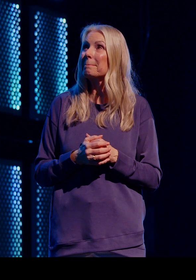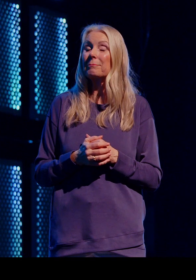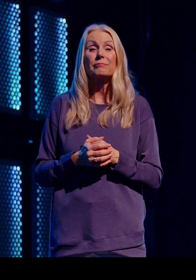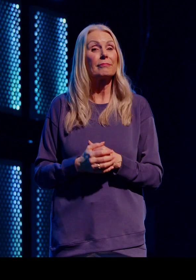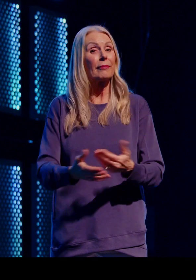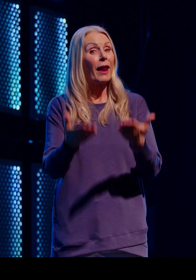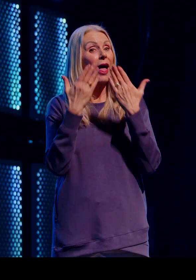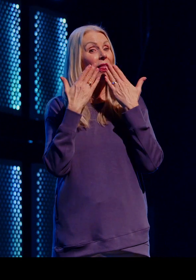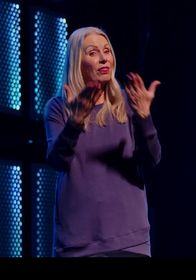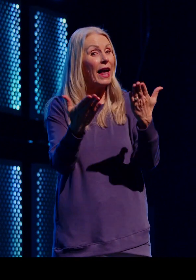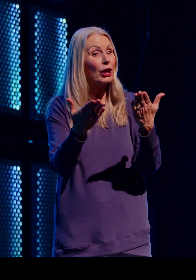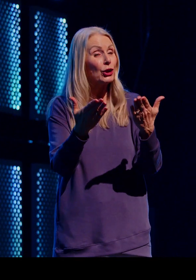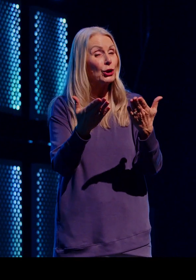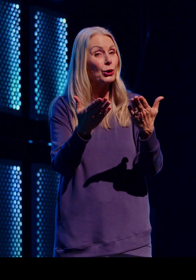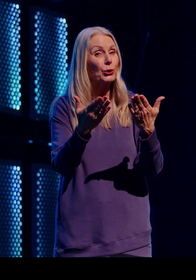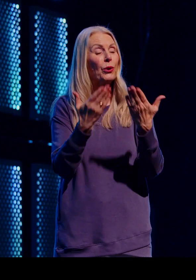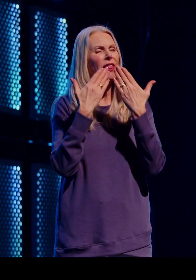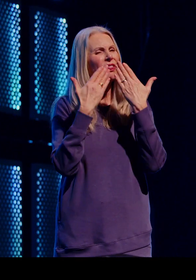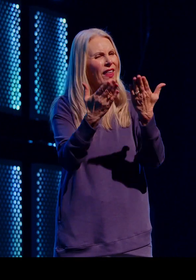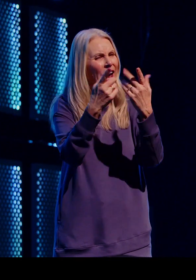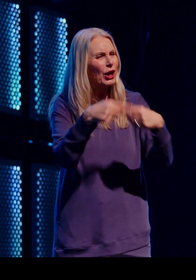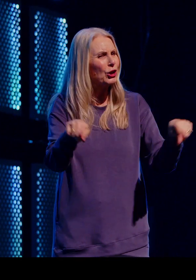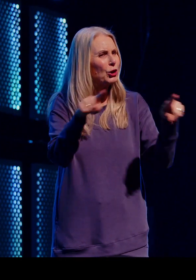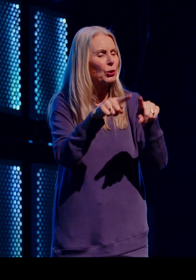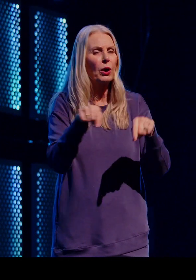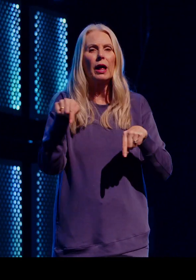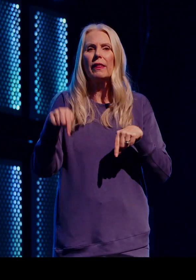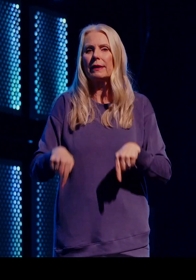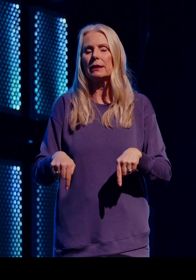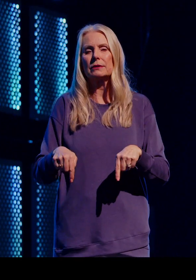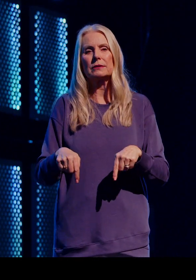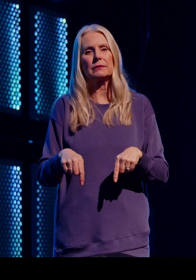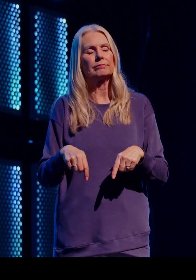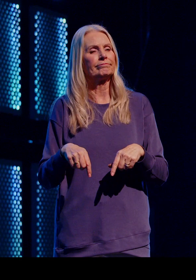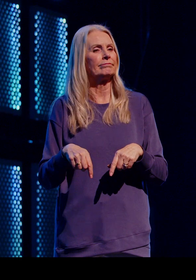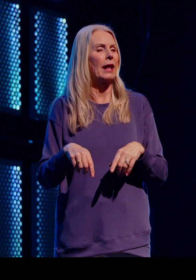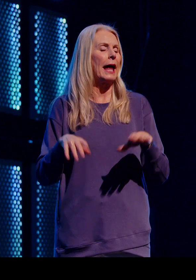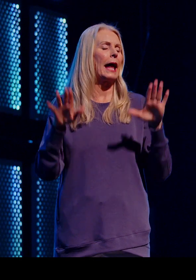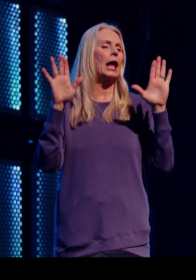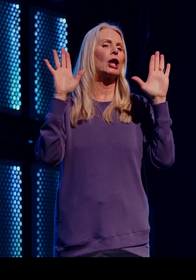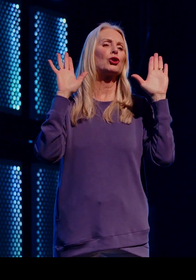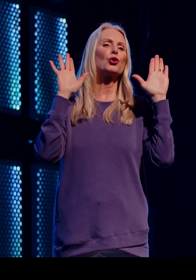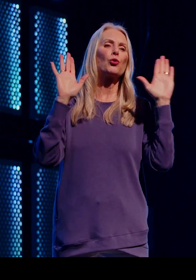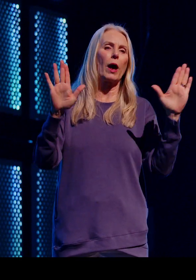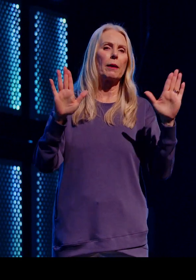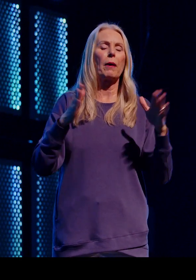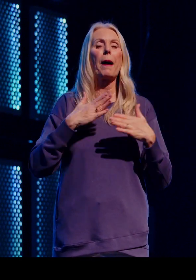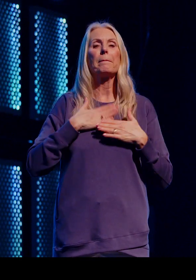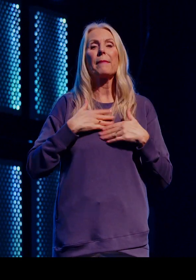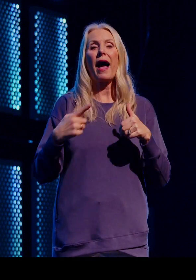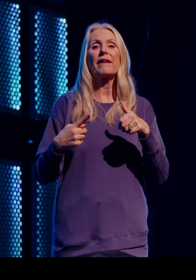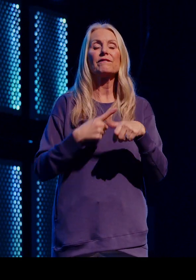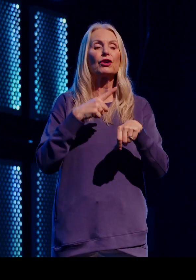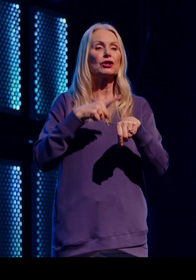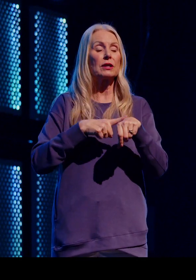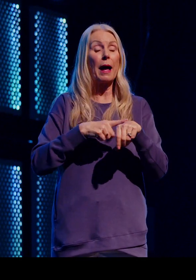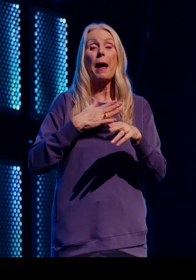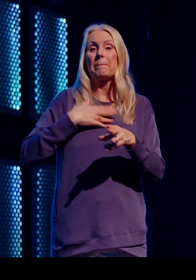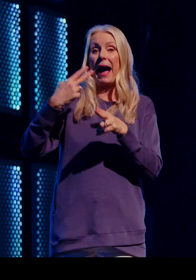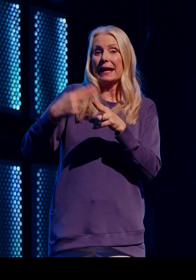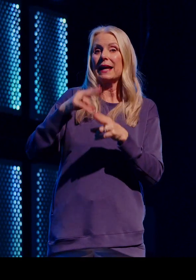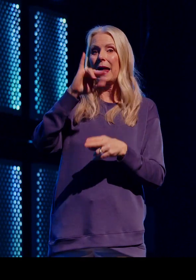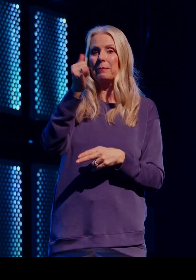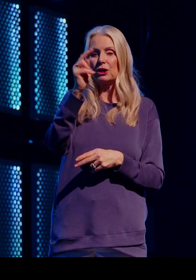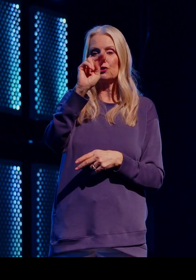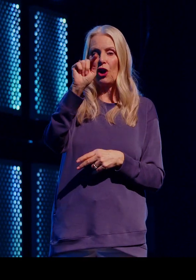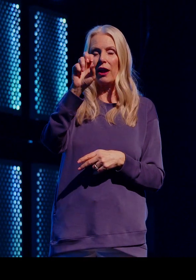Well, thank you, church. It was an incredible, incredible time. My first time in Belize. My name is Jonathan